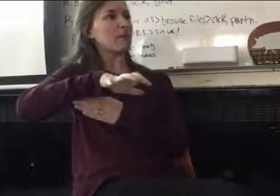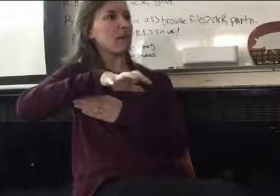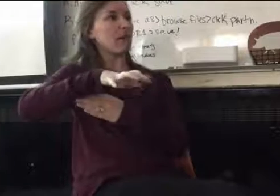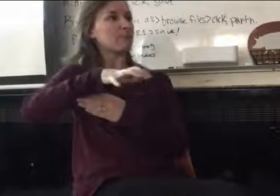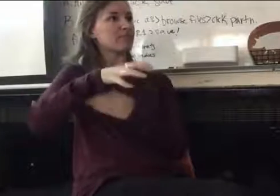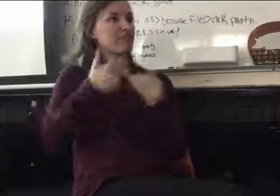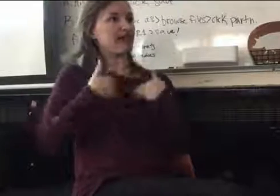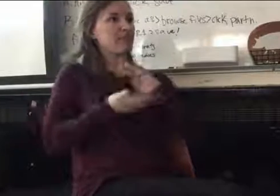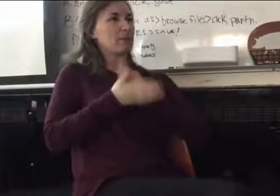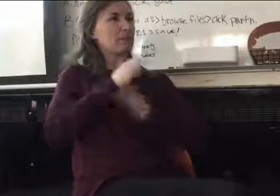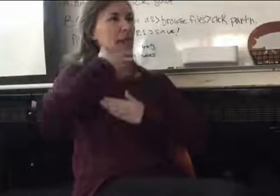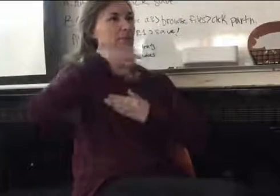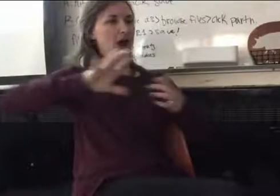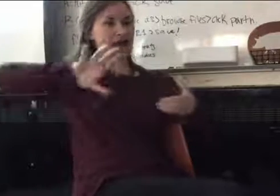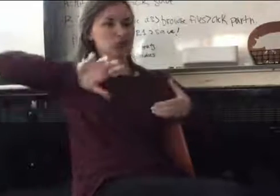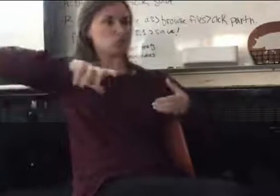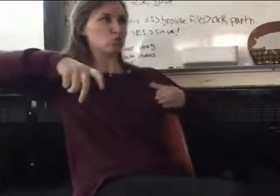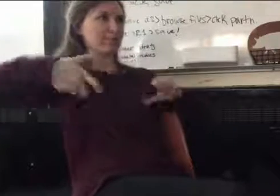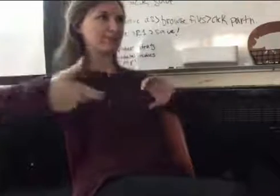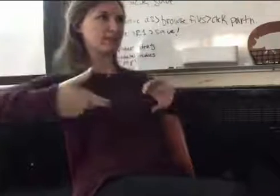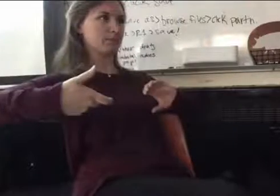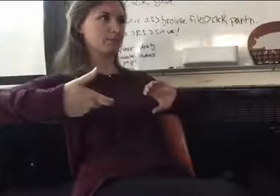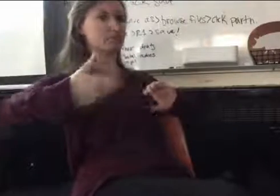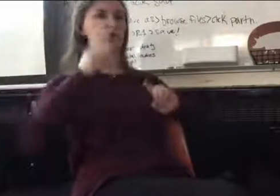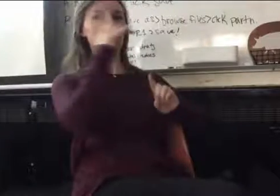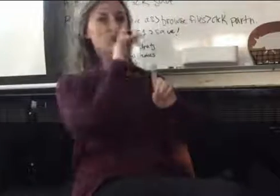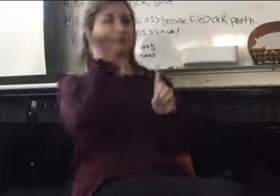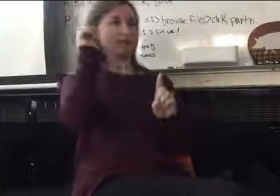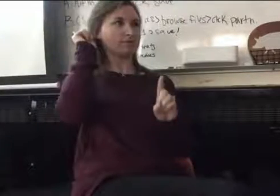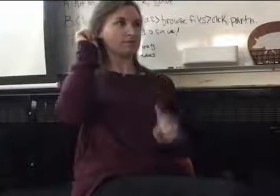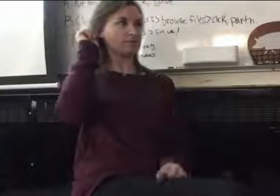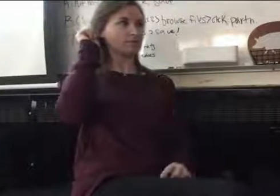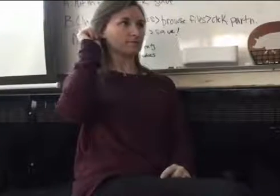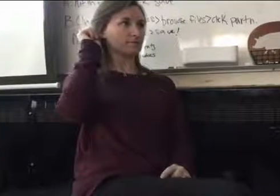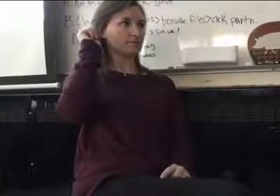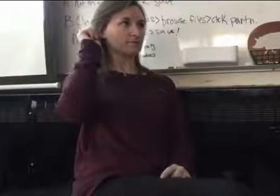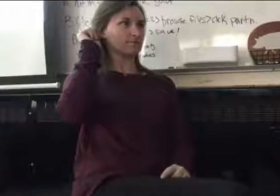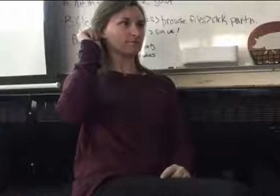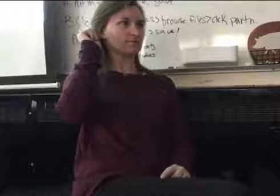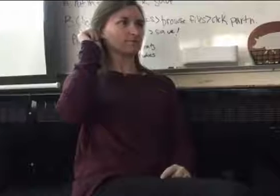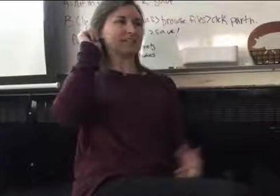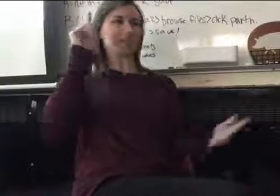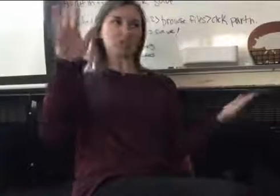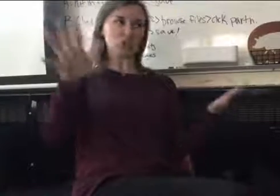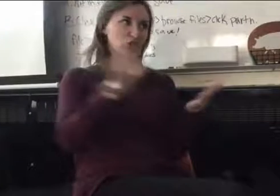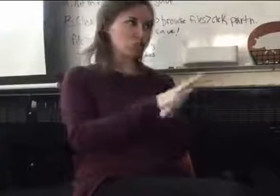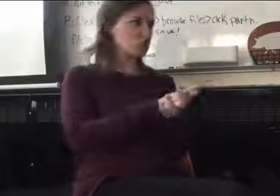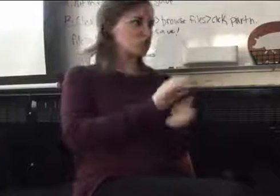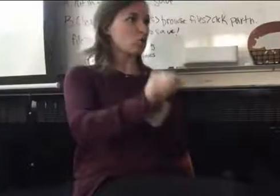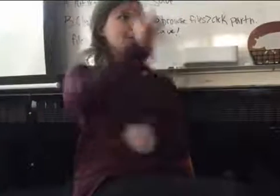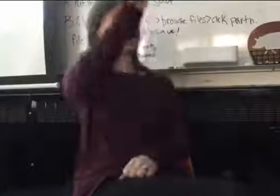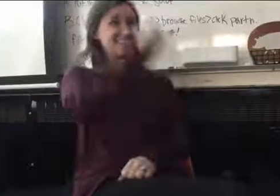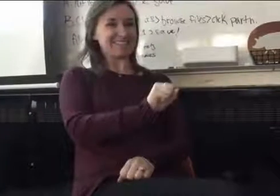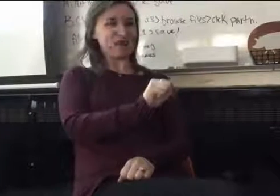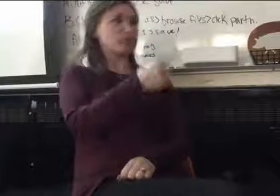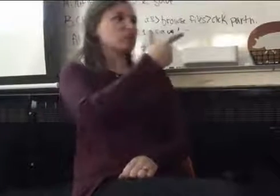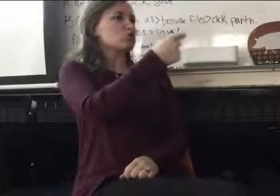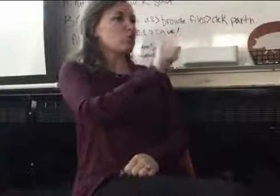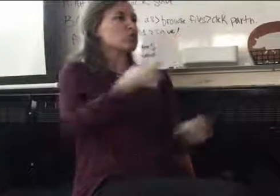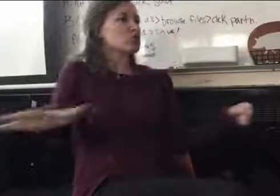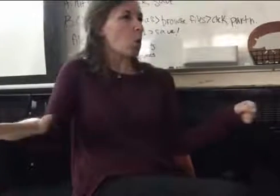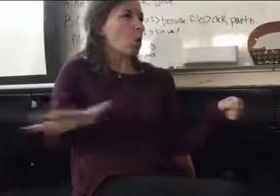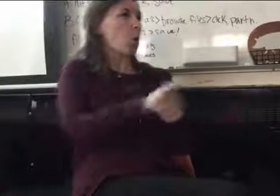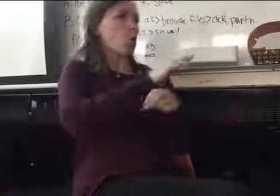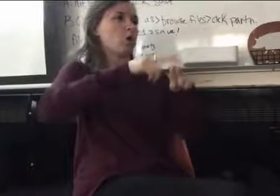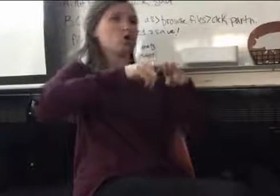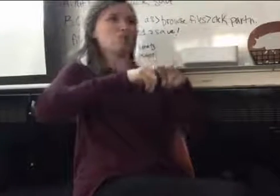in order to destroy them. This is a picture of what that looks like. He destroys the entire railroad system of Georgia, and